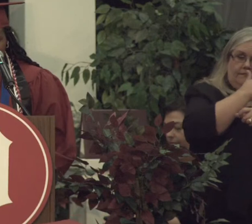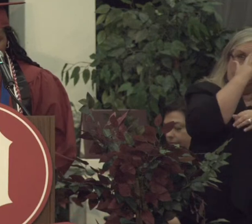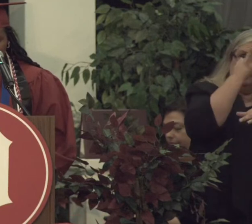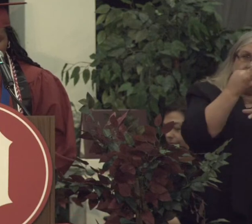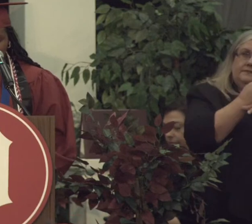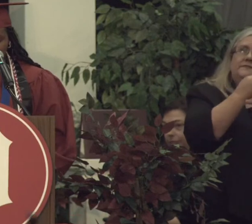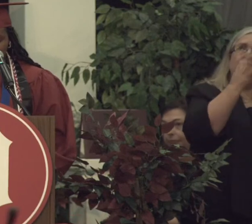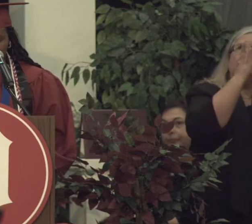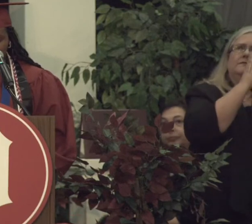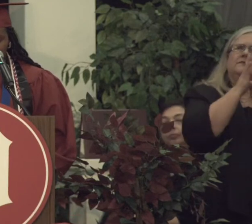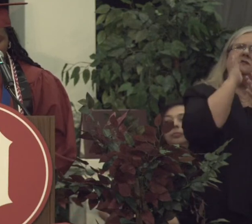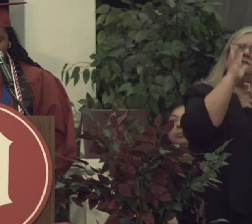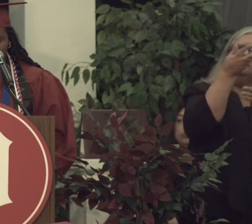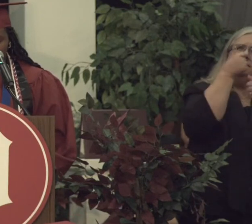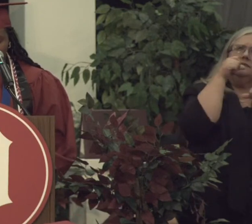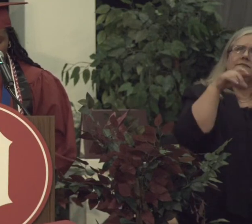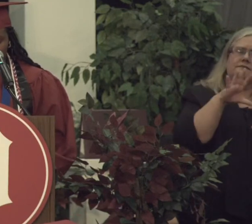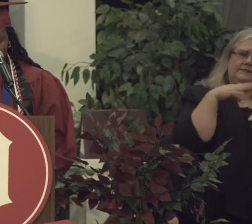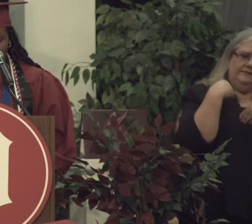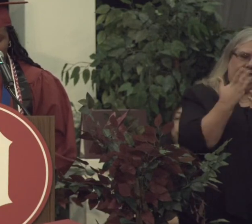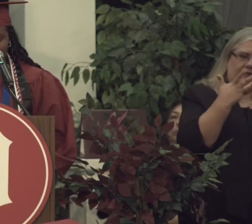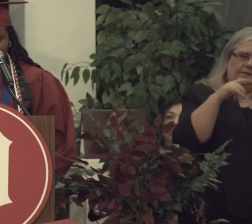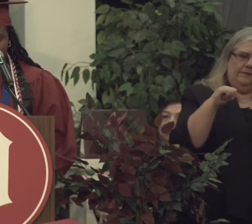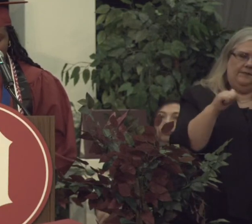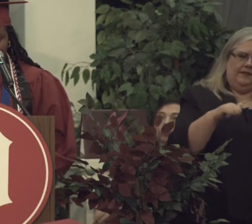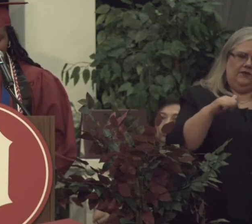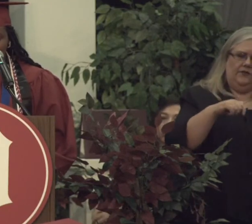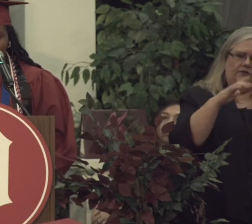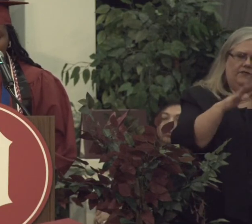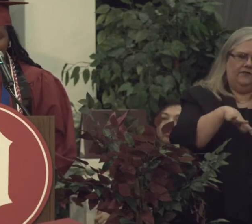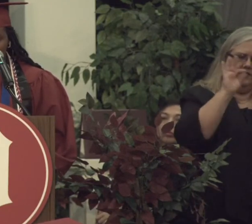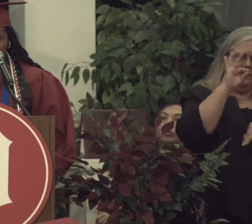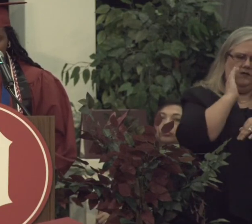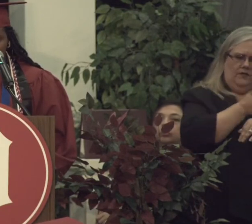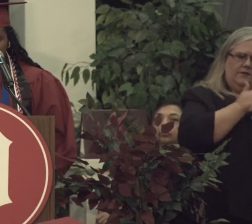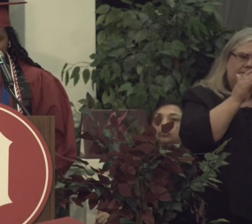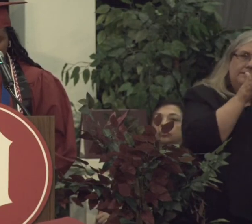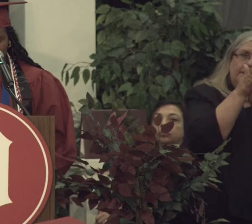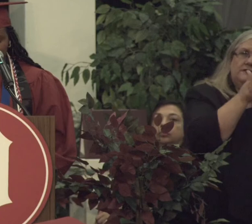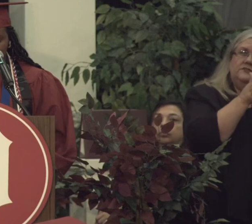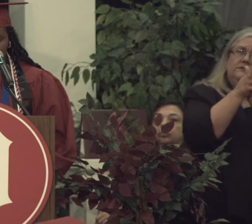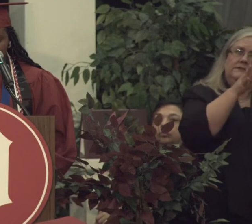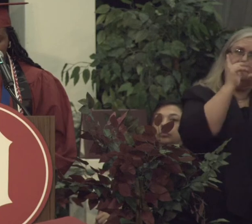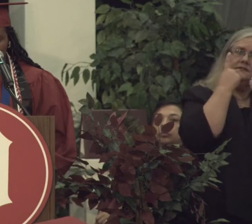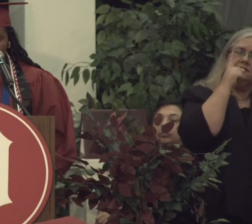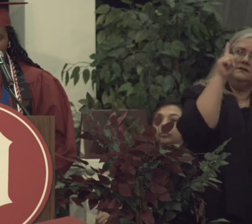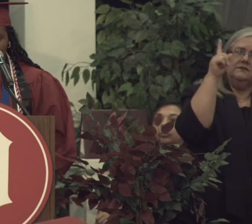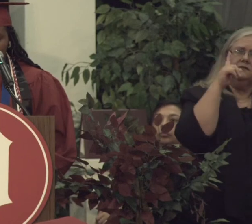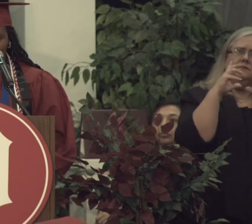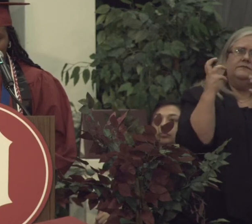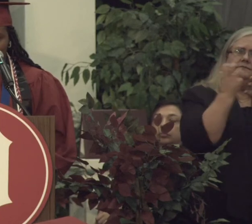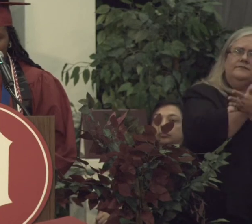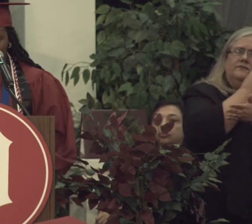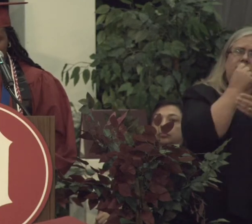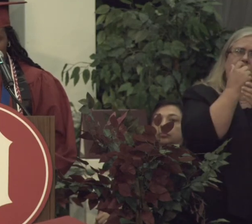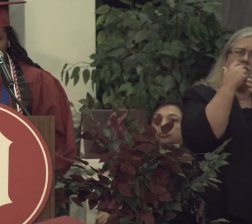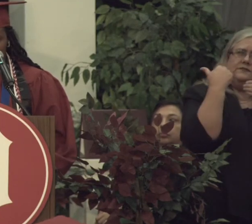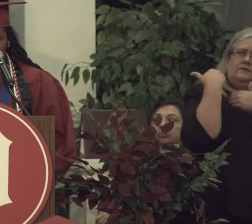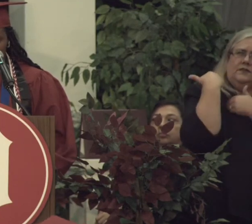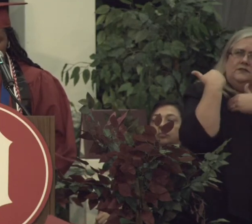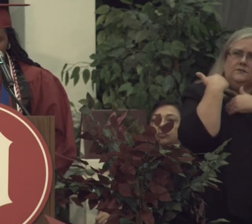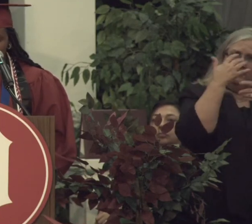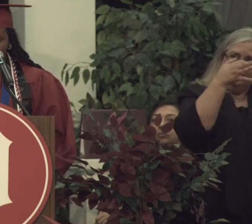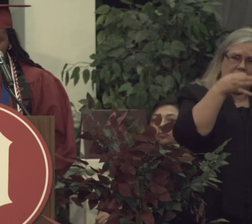bless us with the ability to find our passion and success and make responsible decisions that will benefit our future and the common